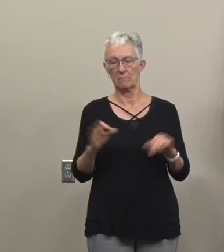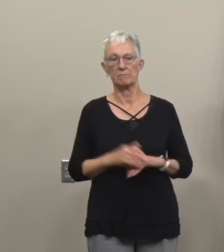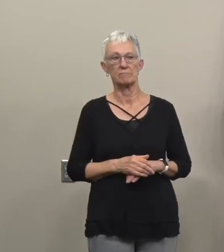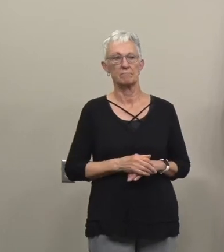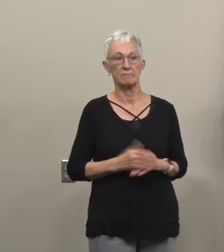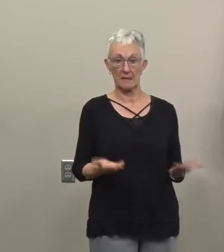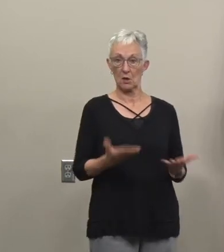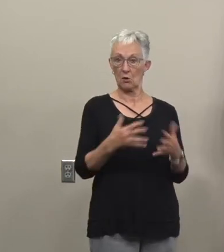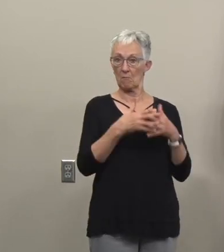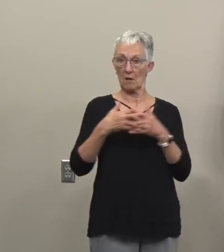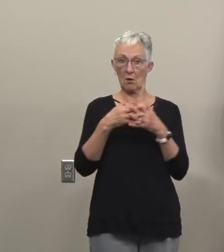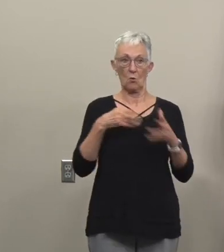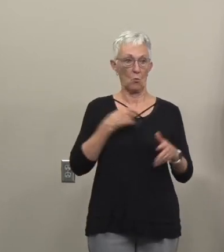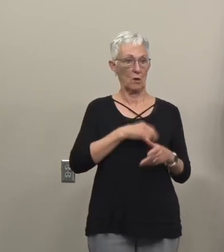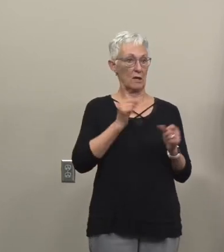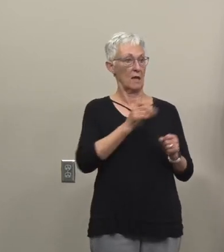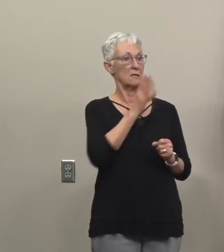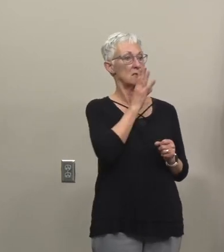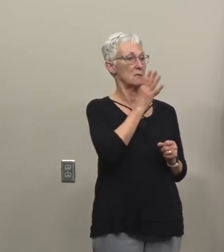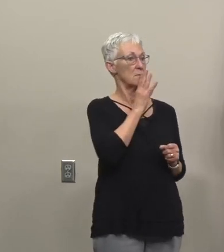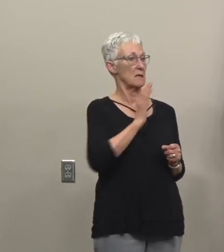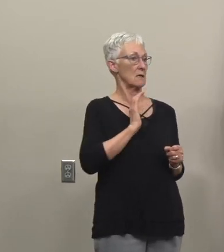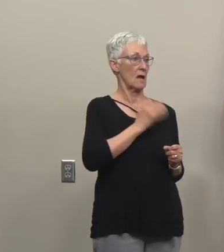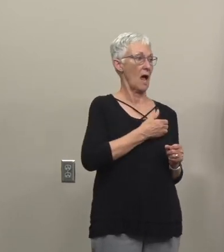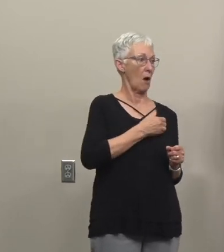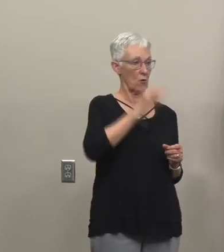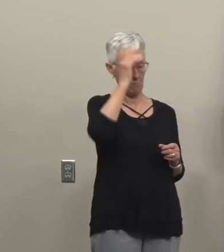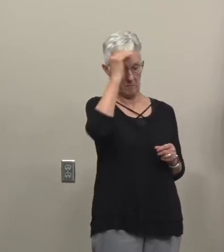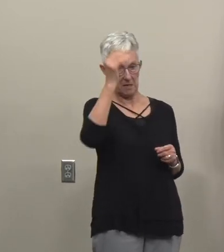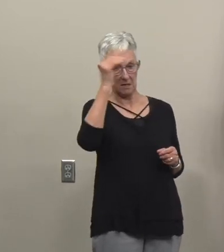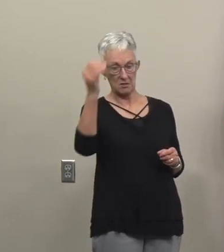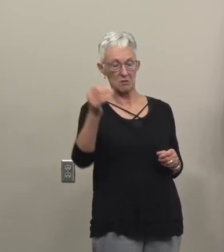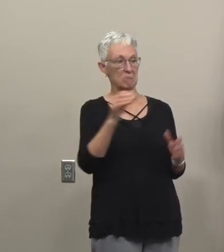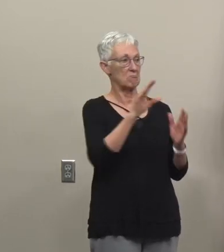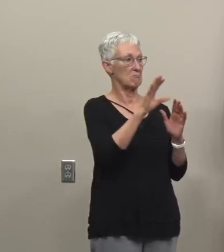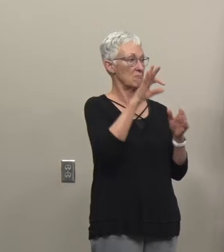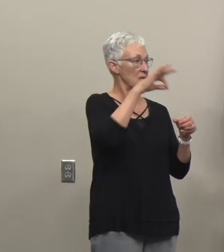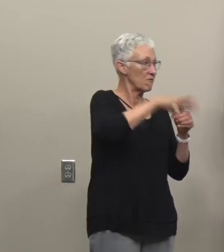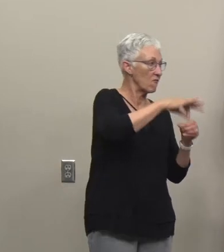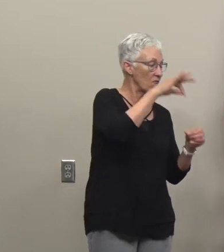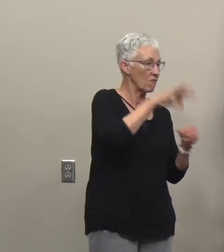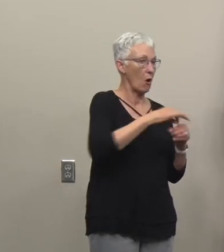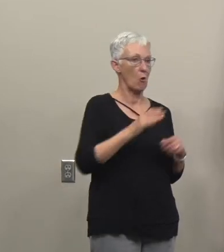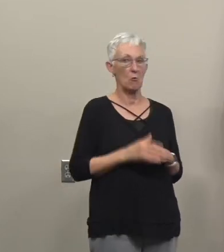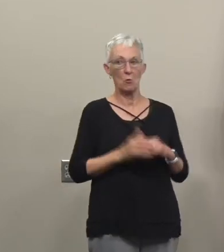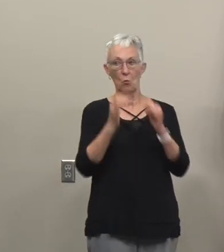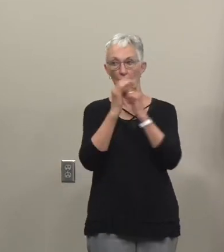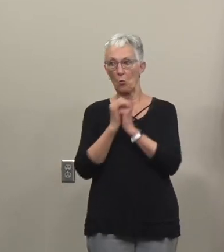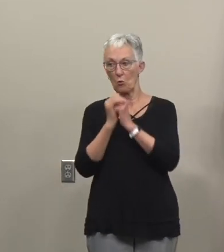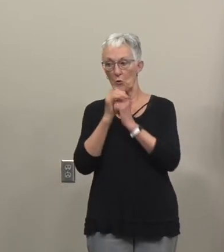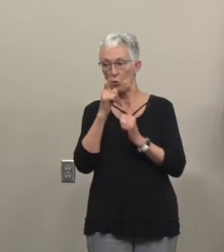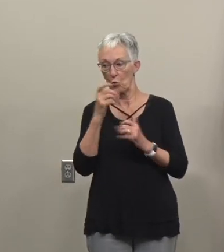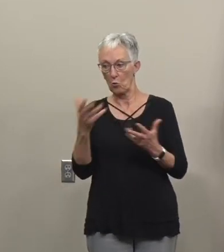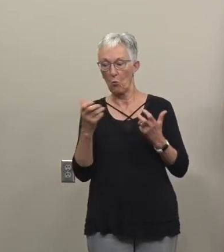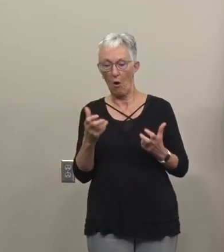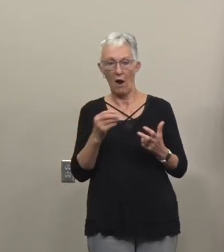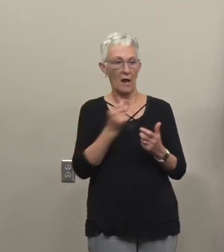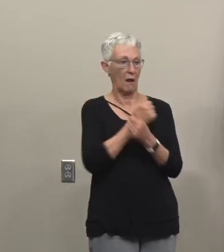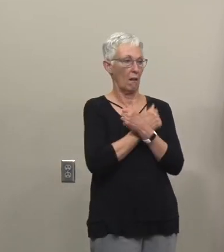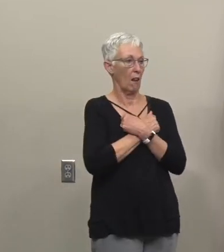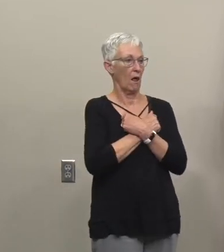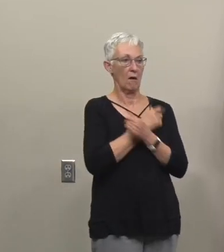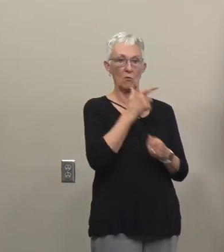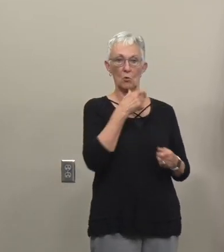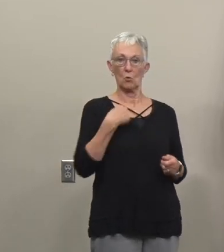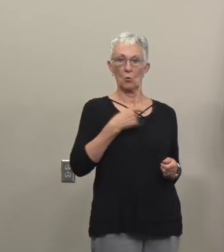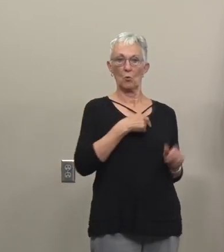we enjoy the freedom to speak our minds, to elect our leaders, to worship as we please, and to love whom we choose. These freedoms and